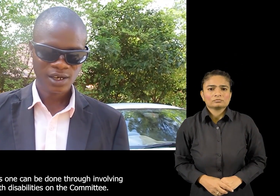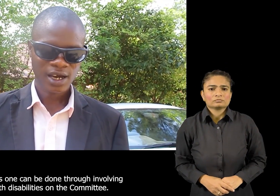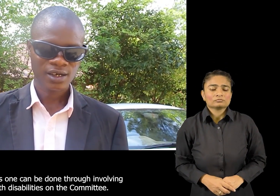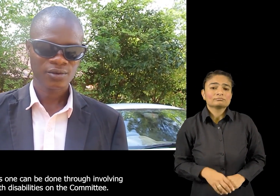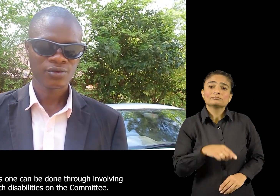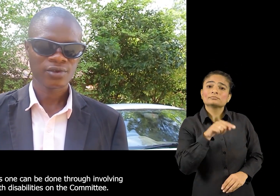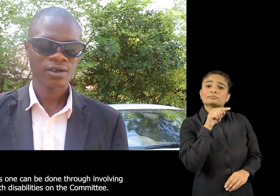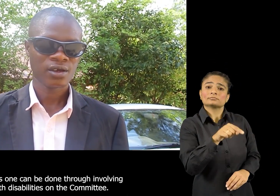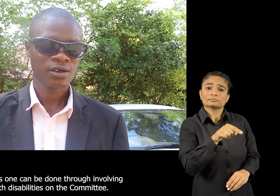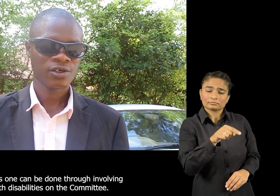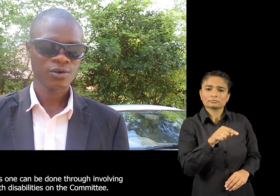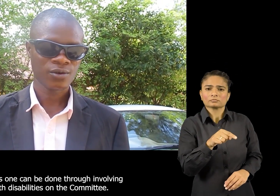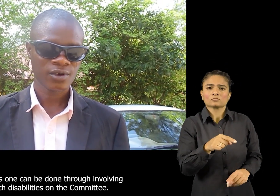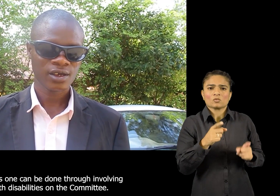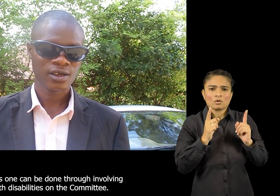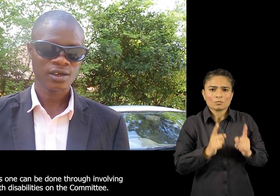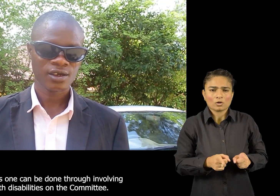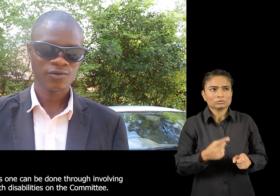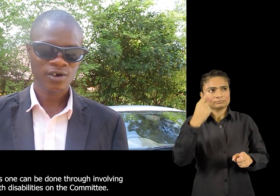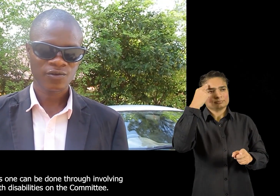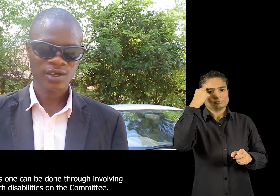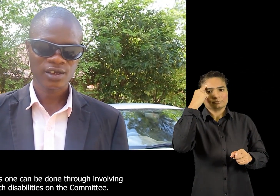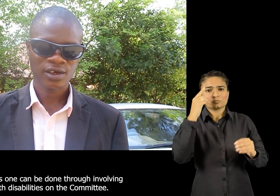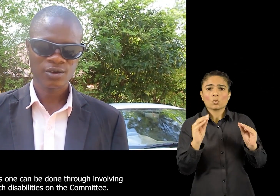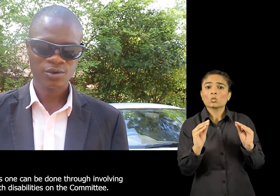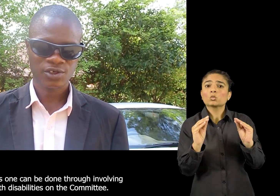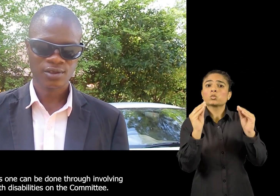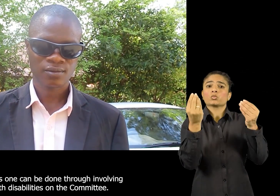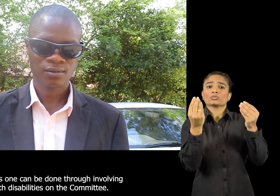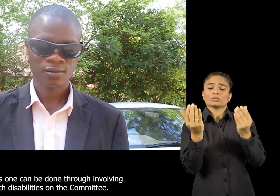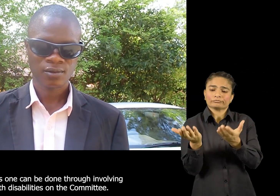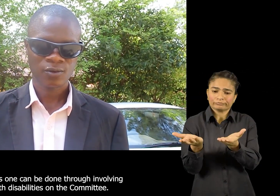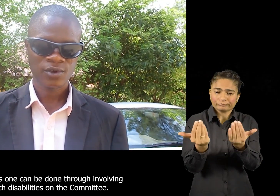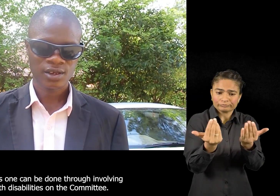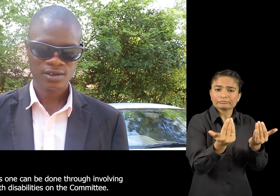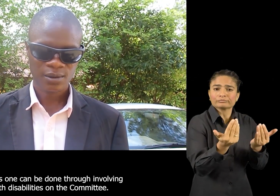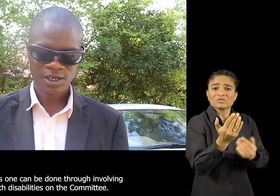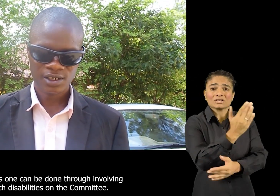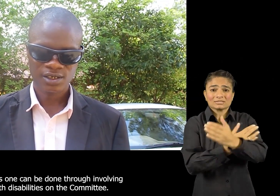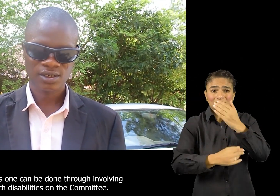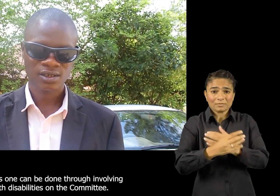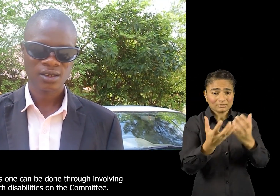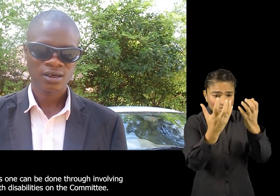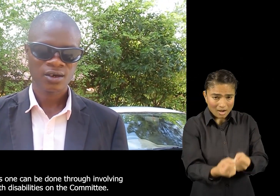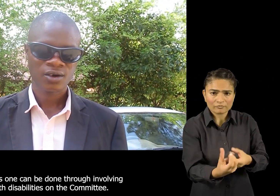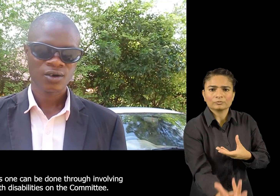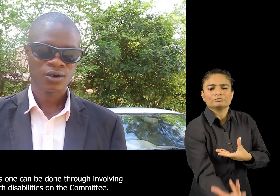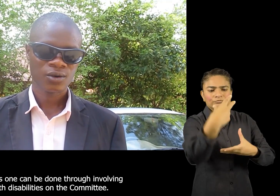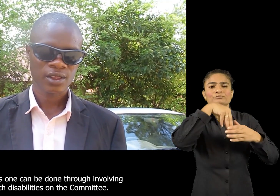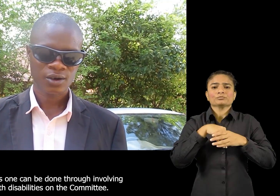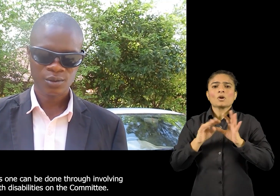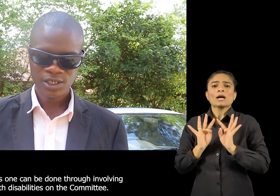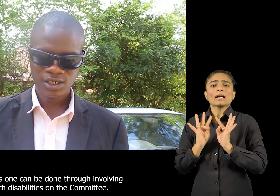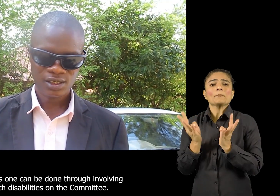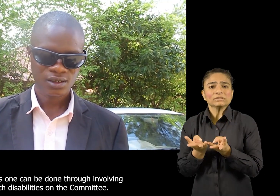can be done through involving the youth with disabilities